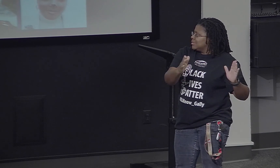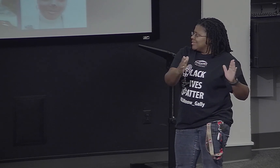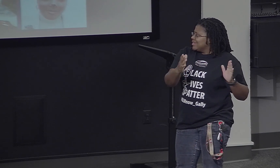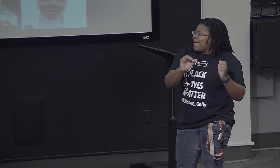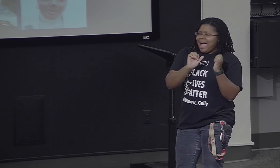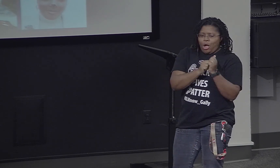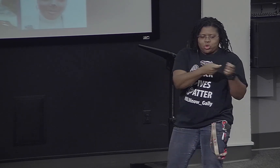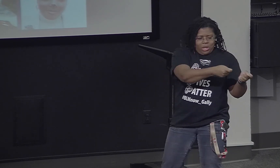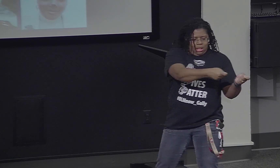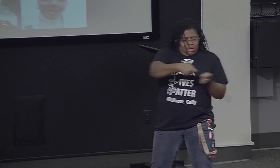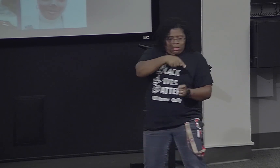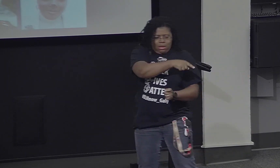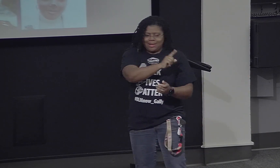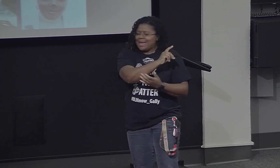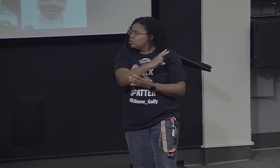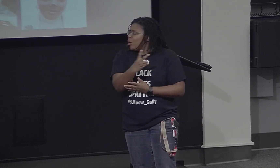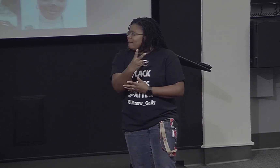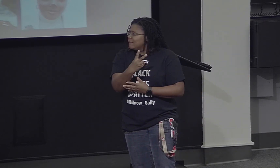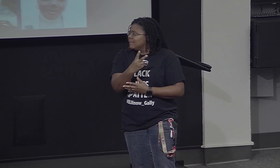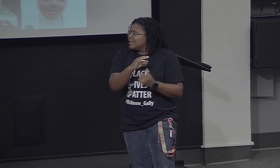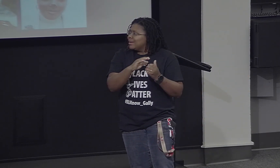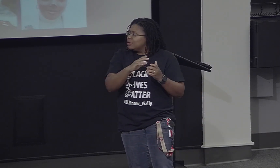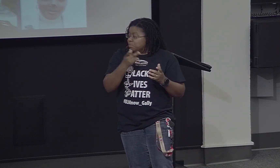Now, often, educational interpreters,